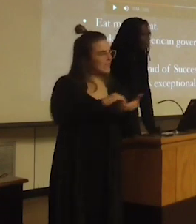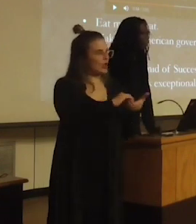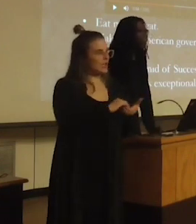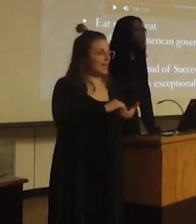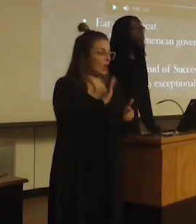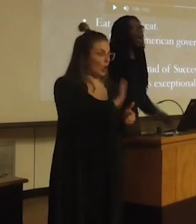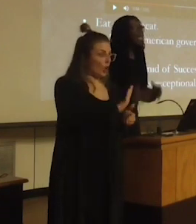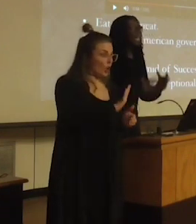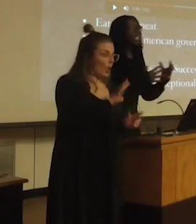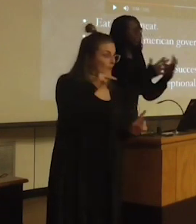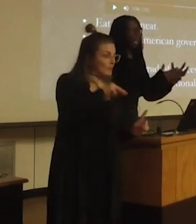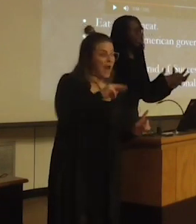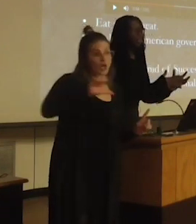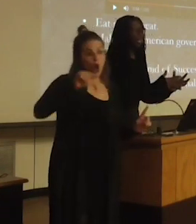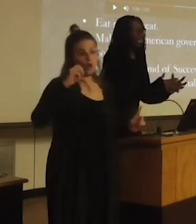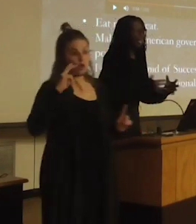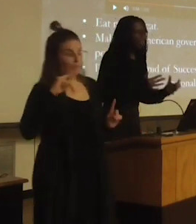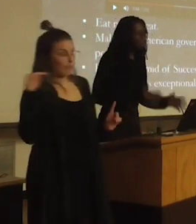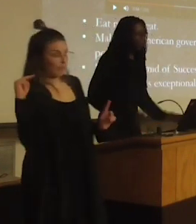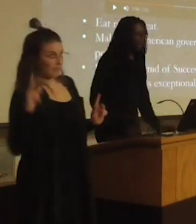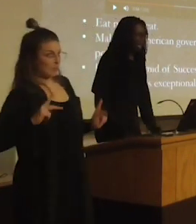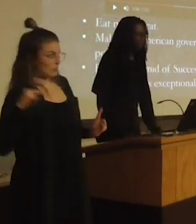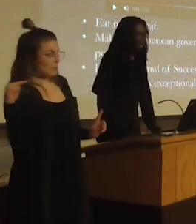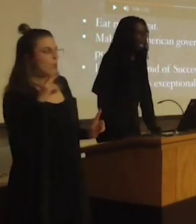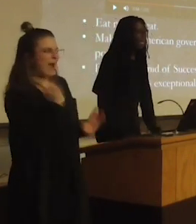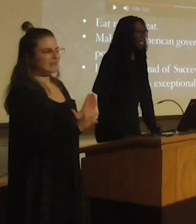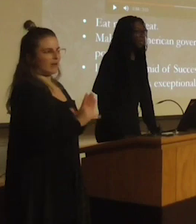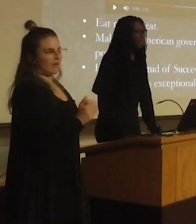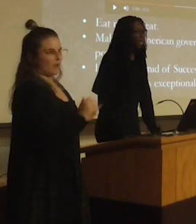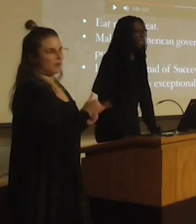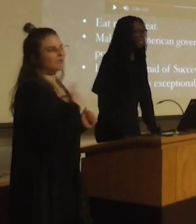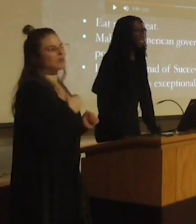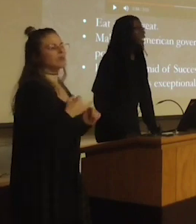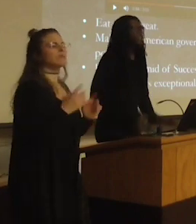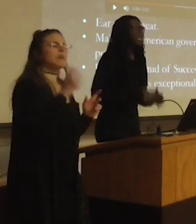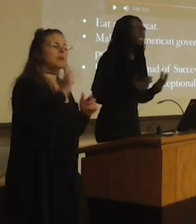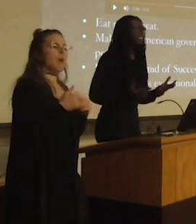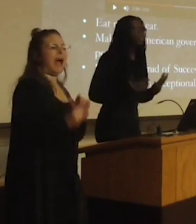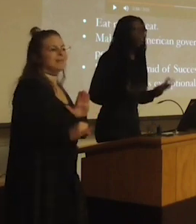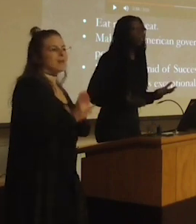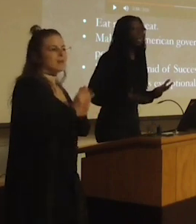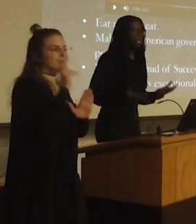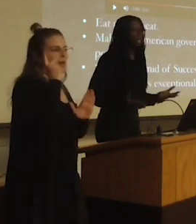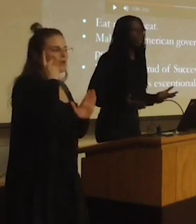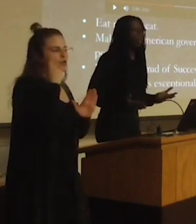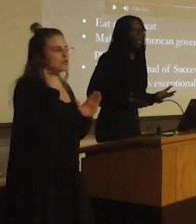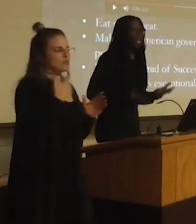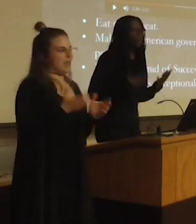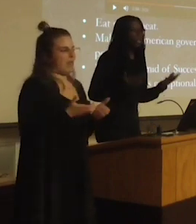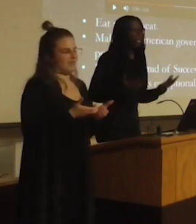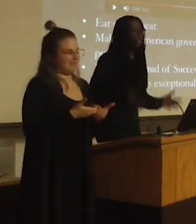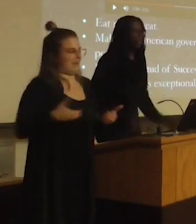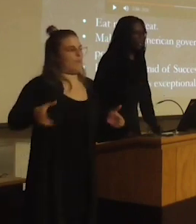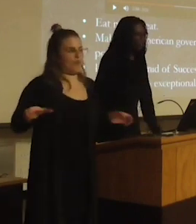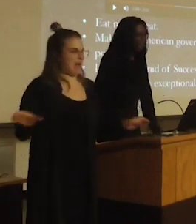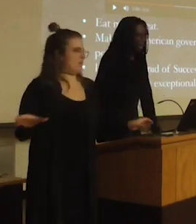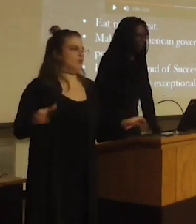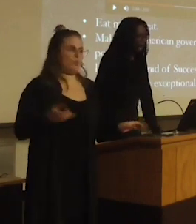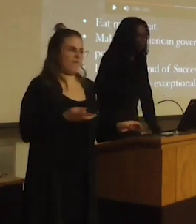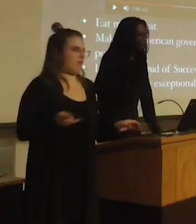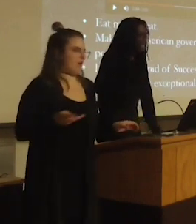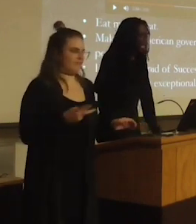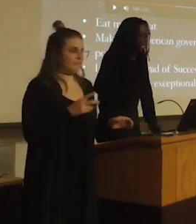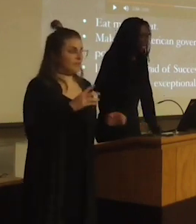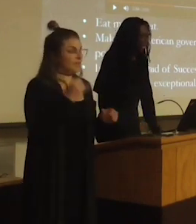of other people who identify with this. And so when we're talking about identity politics, you can't divorce the two, in particular when you're